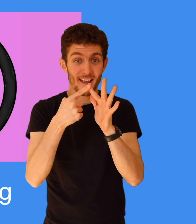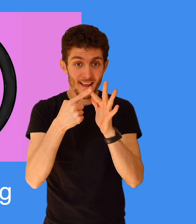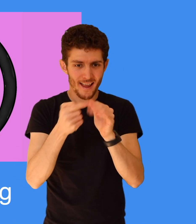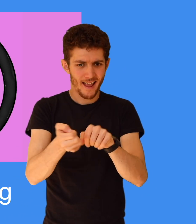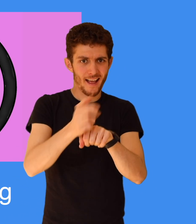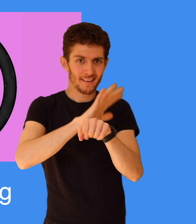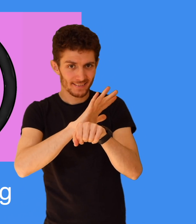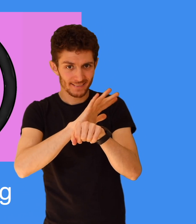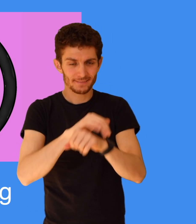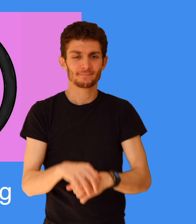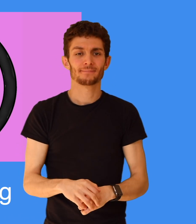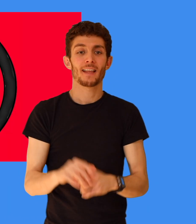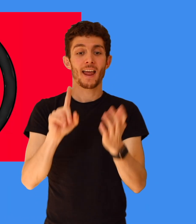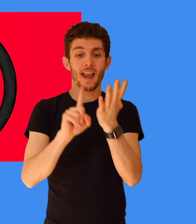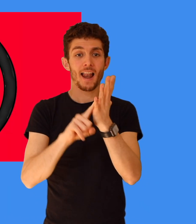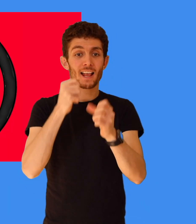Hattie Hedgehog,